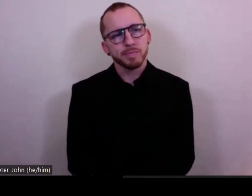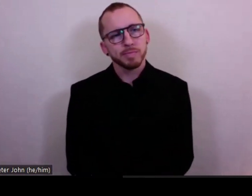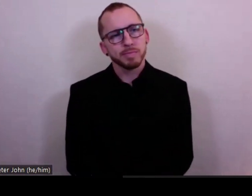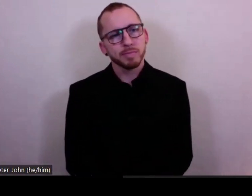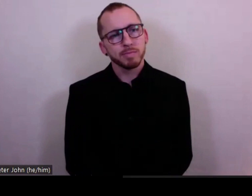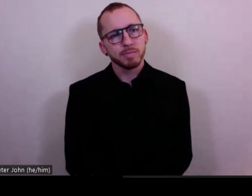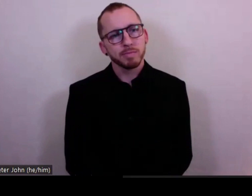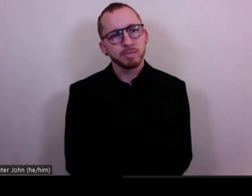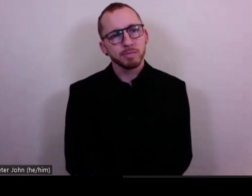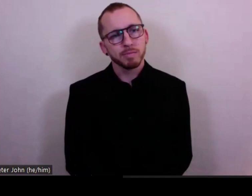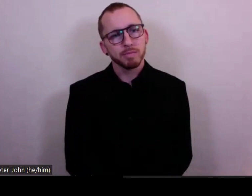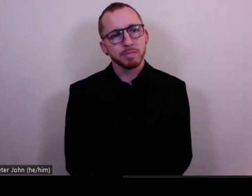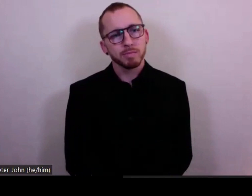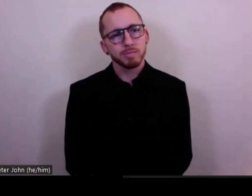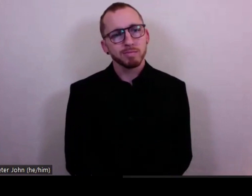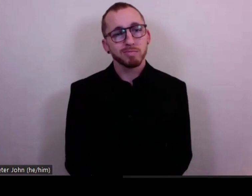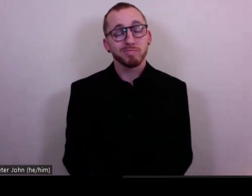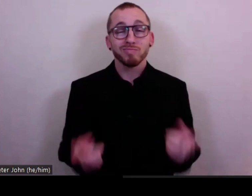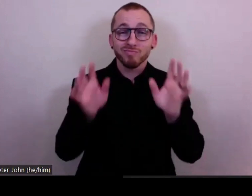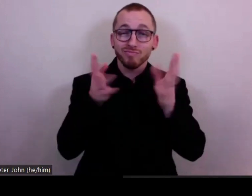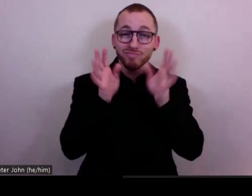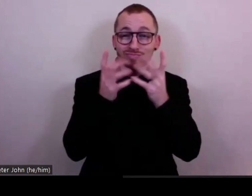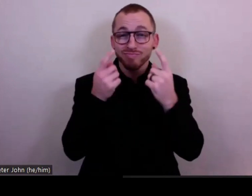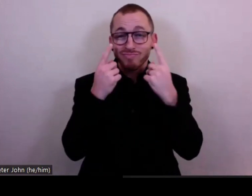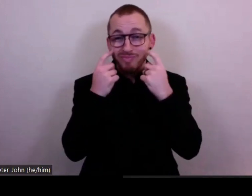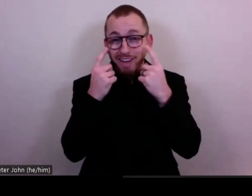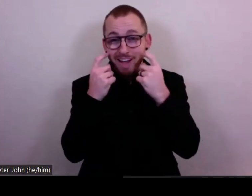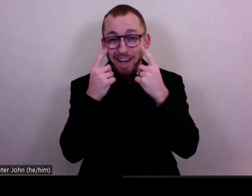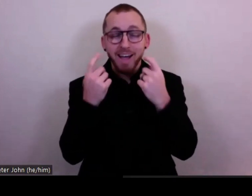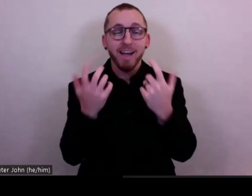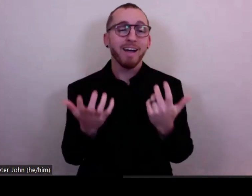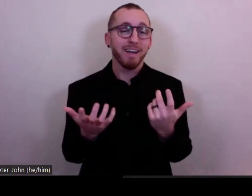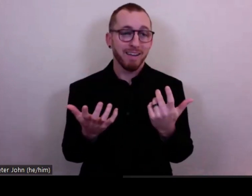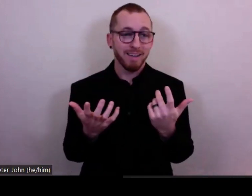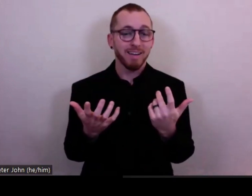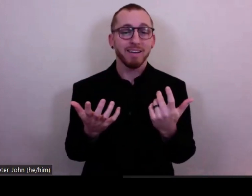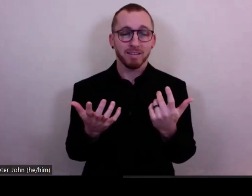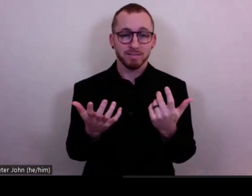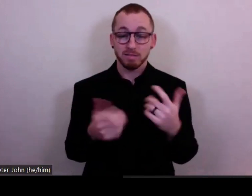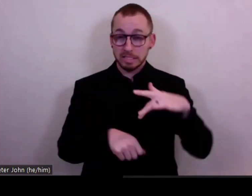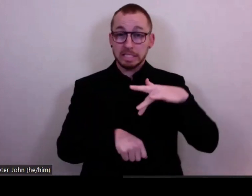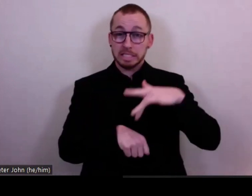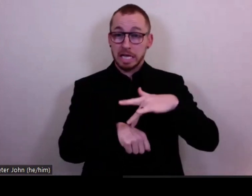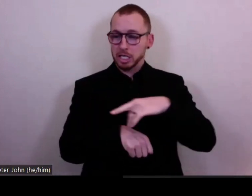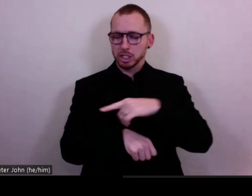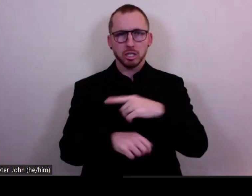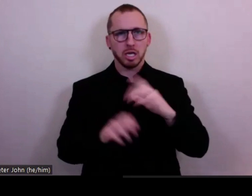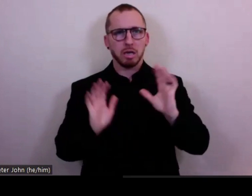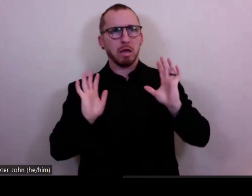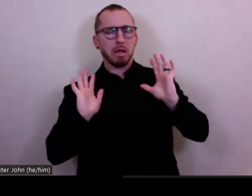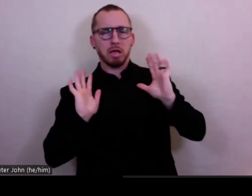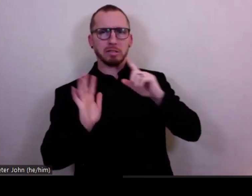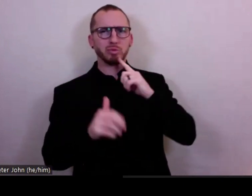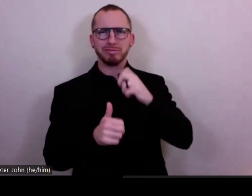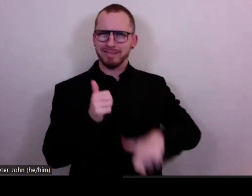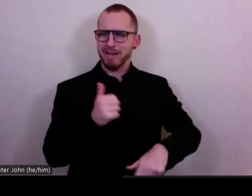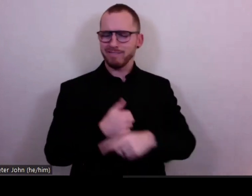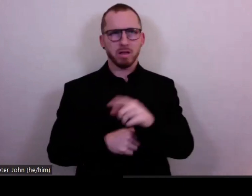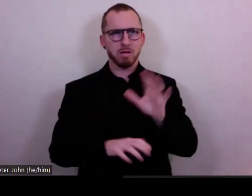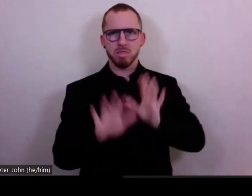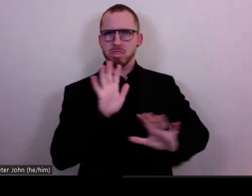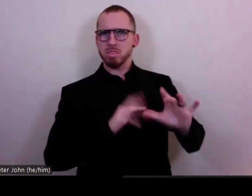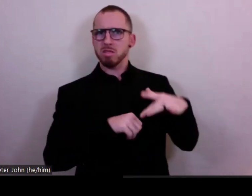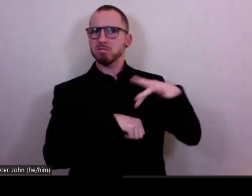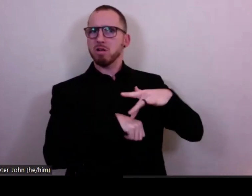is with crying or movement. Touch is very difficult for these children to